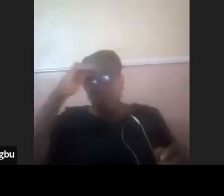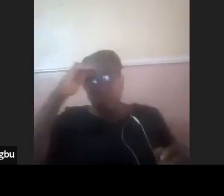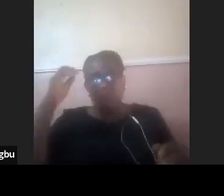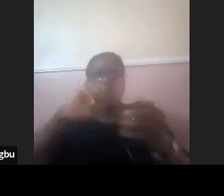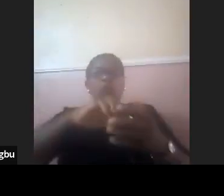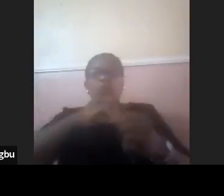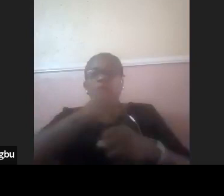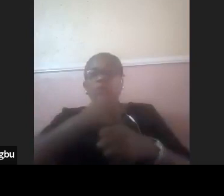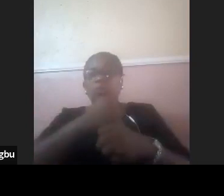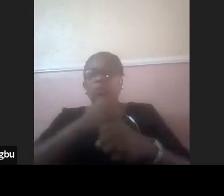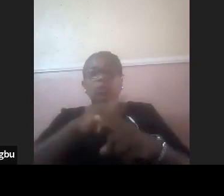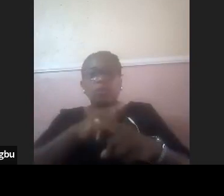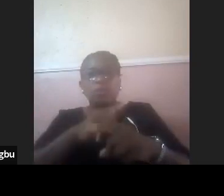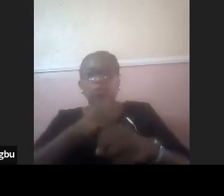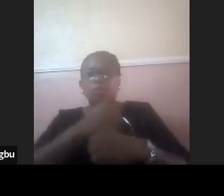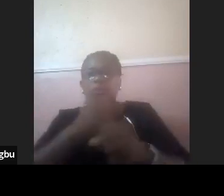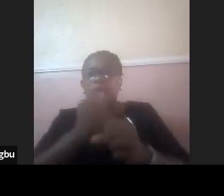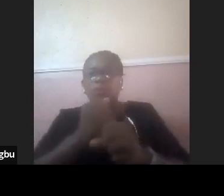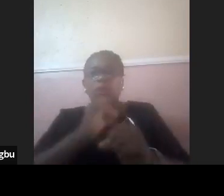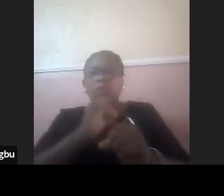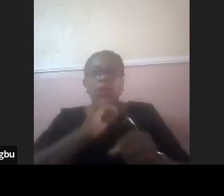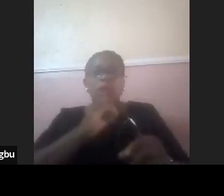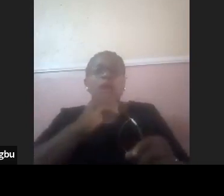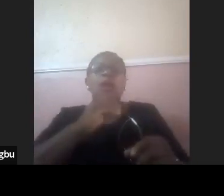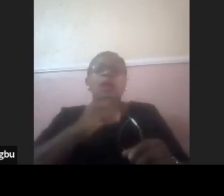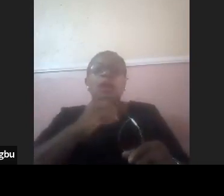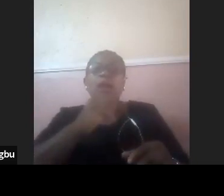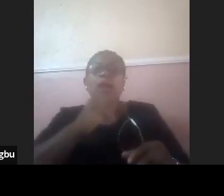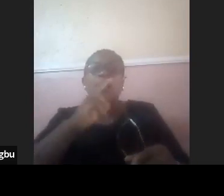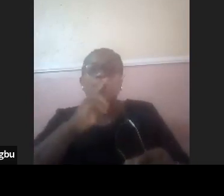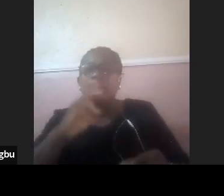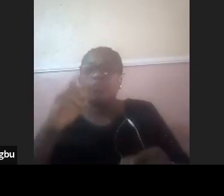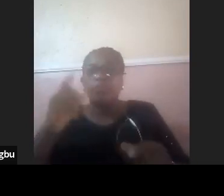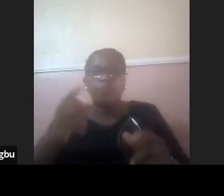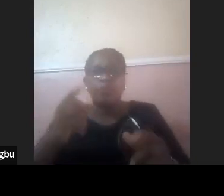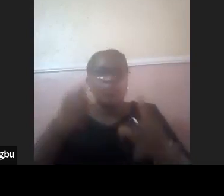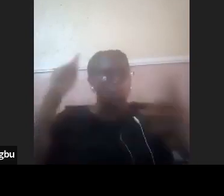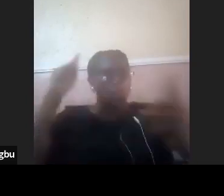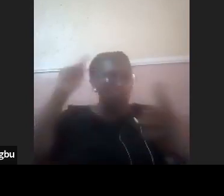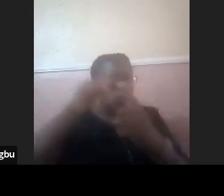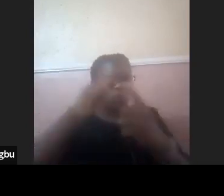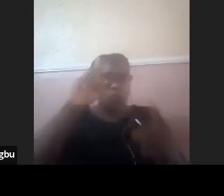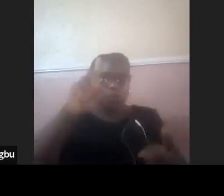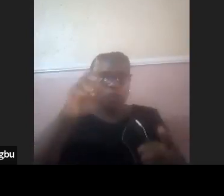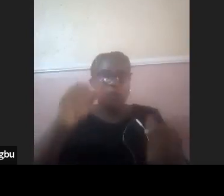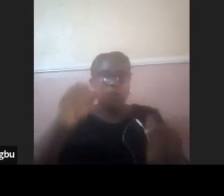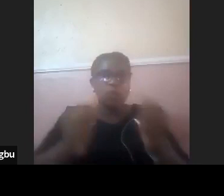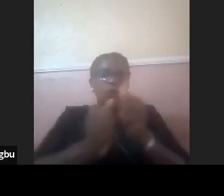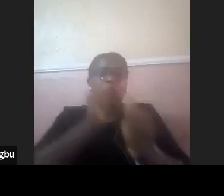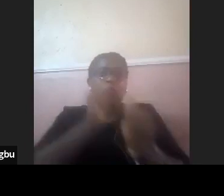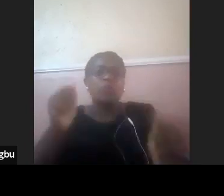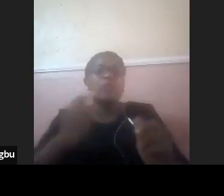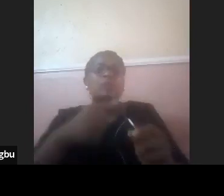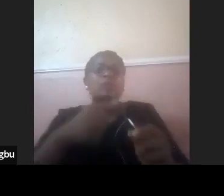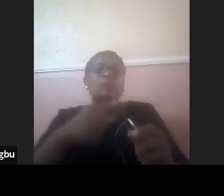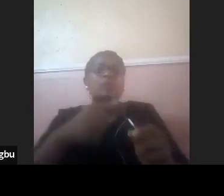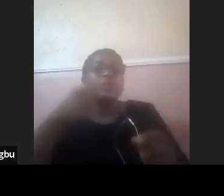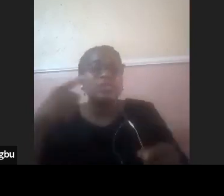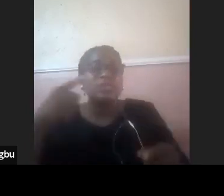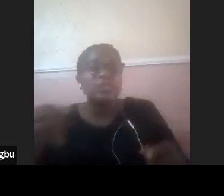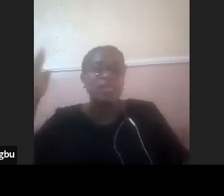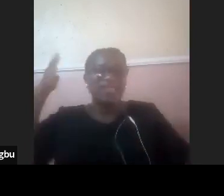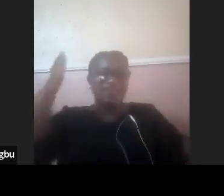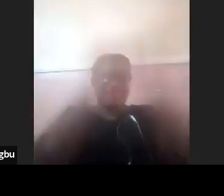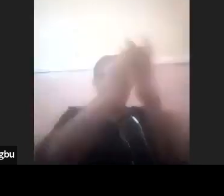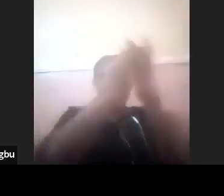all, and Goal 1, which says end poverty in all its forms everywhere. If you